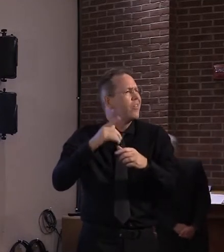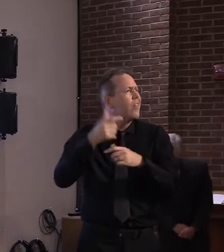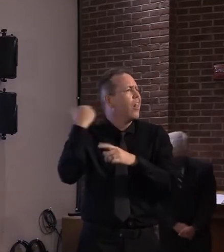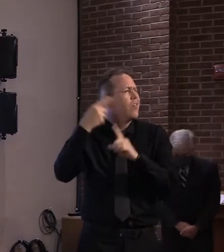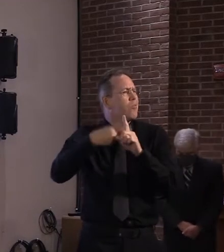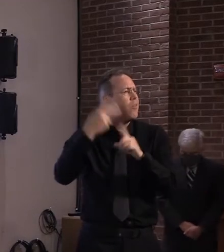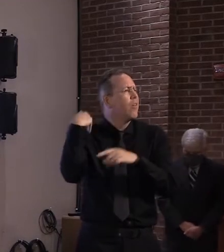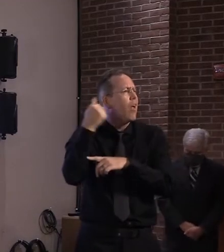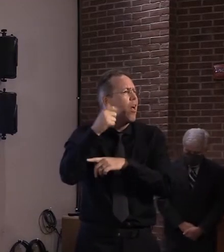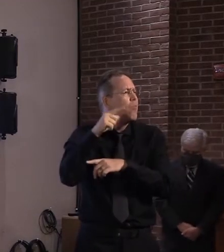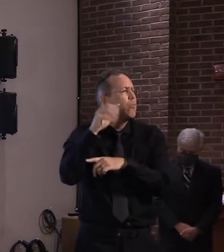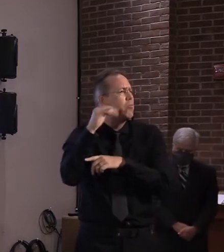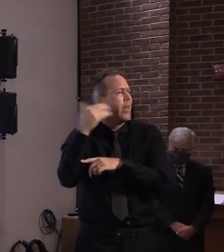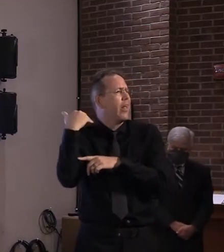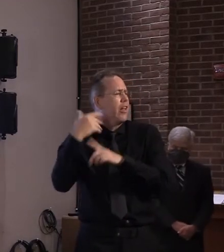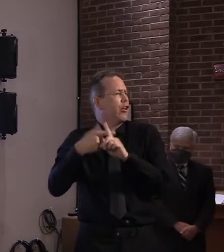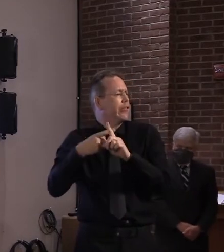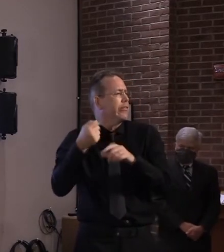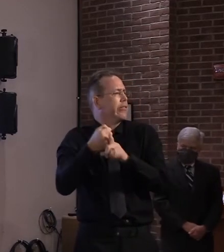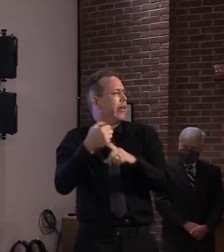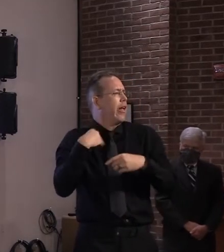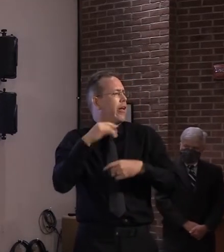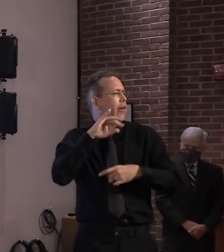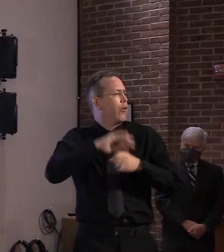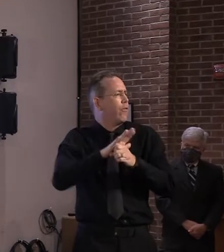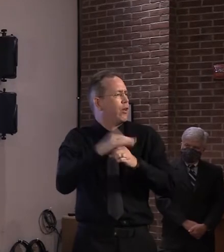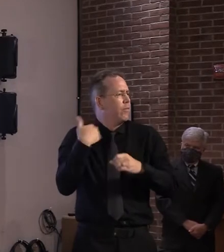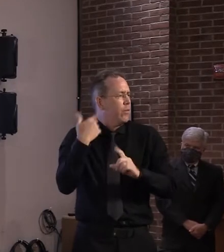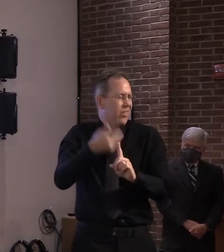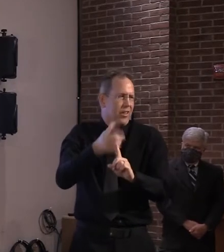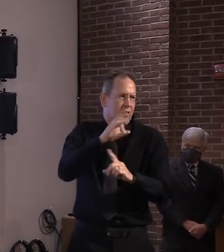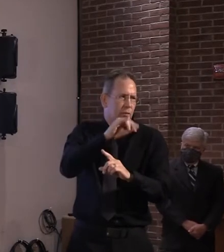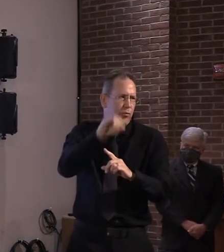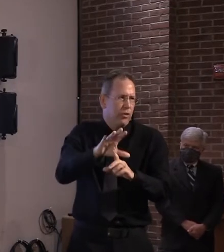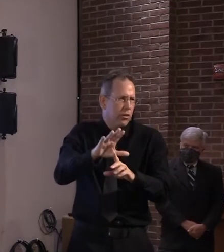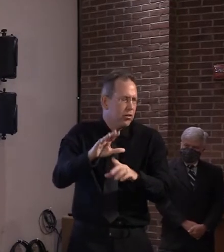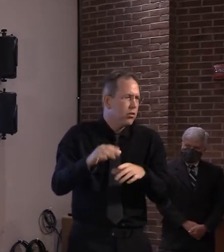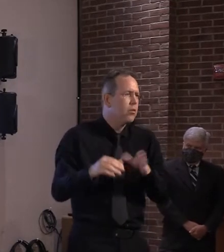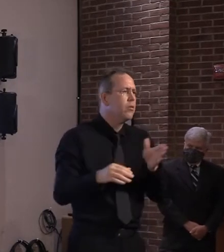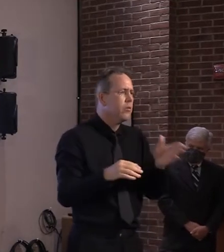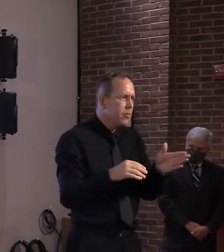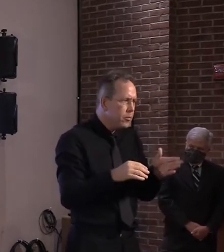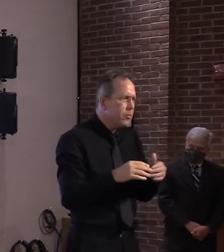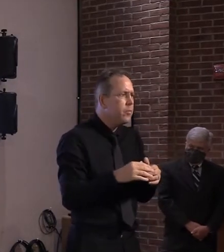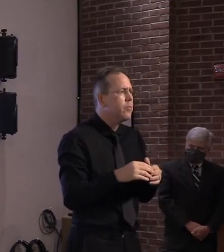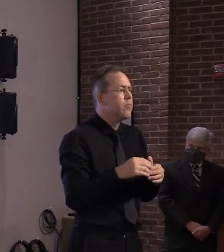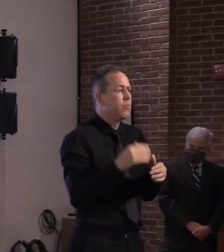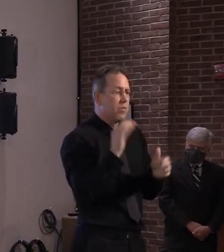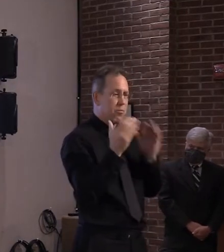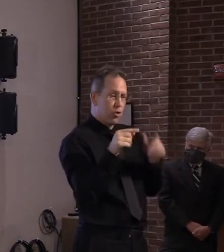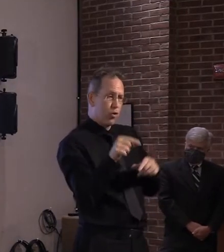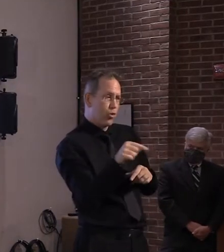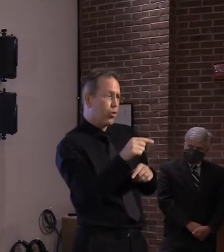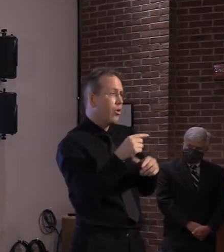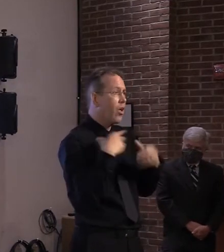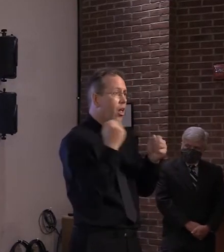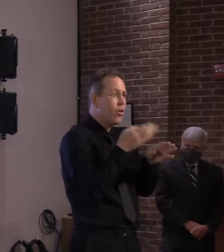These individuals appear to be somewhat younger than the non-healthcare workers with COVID,